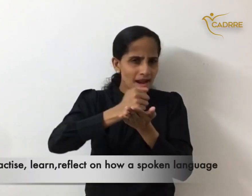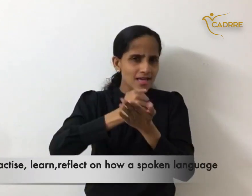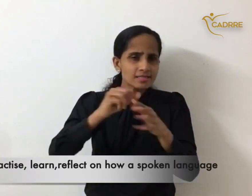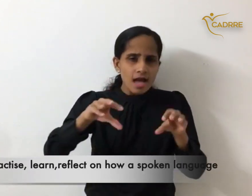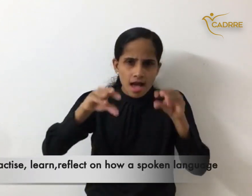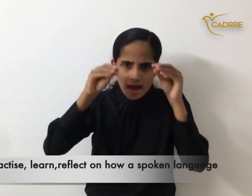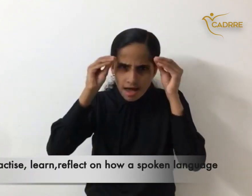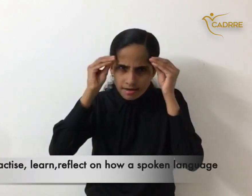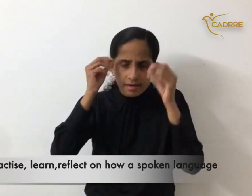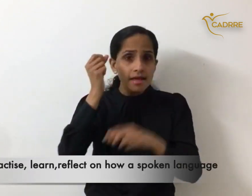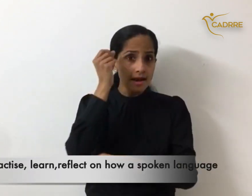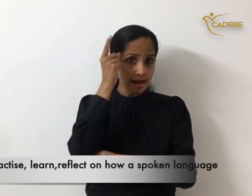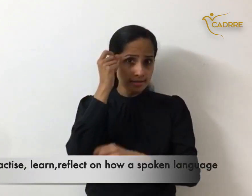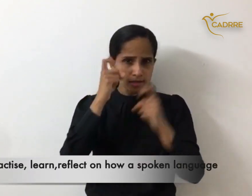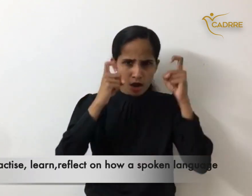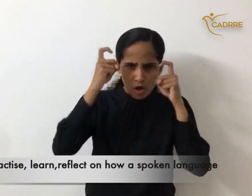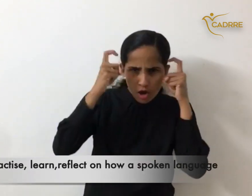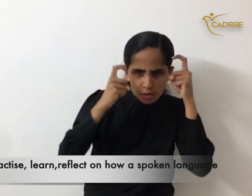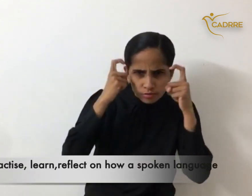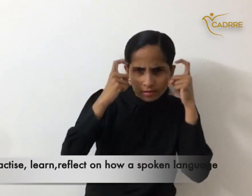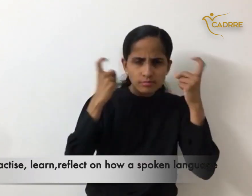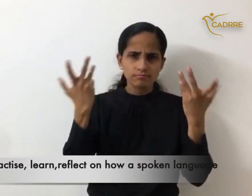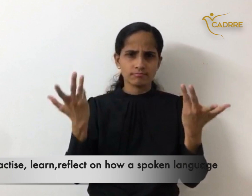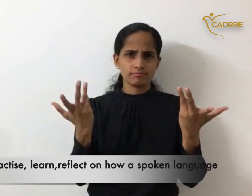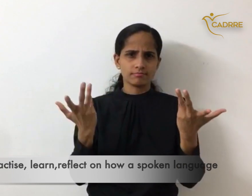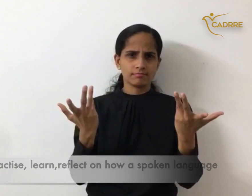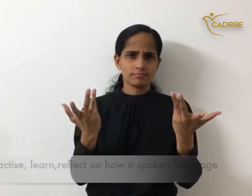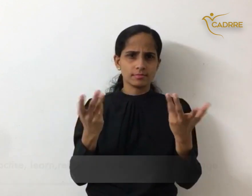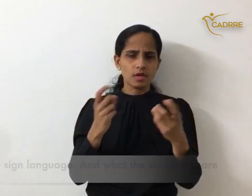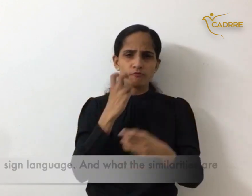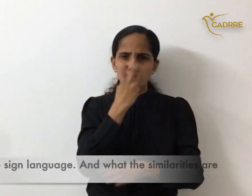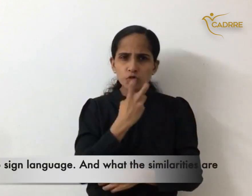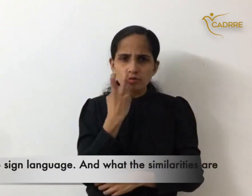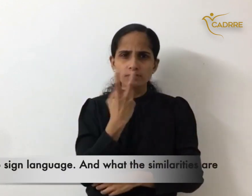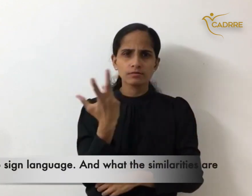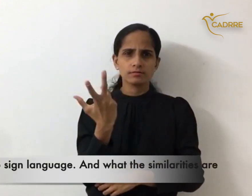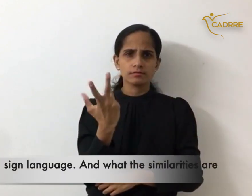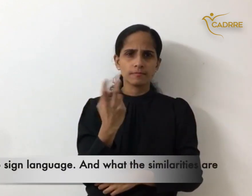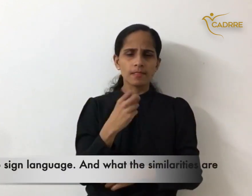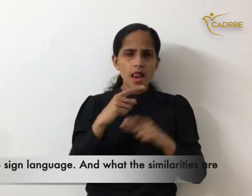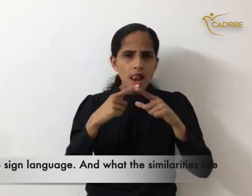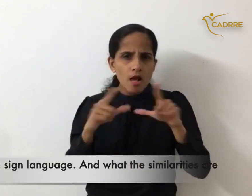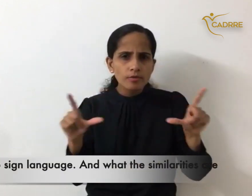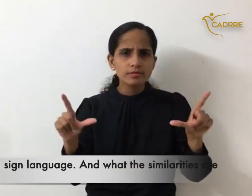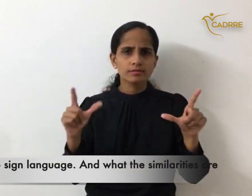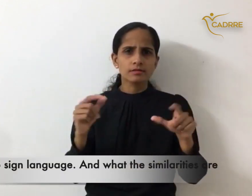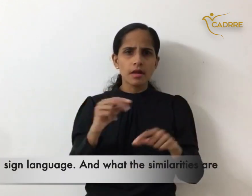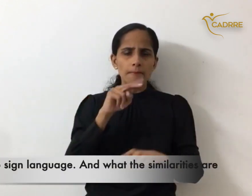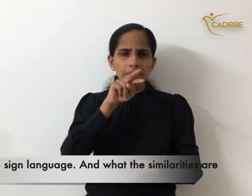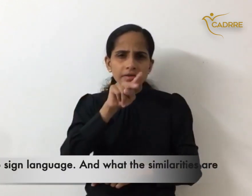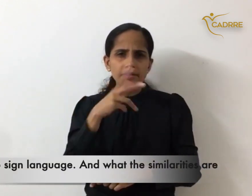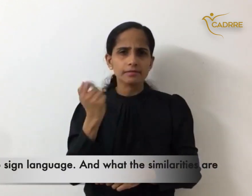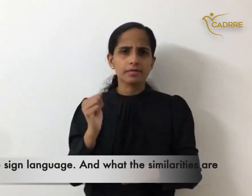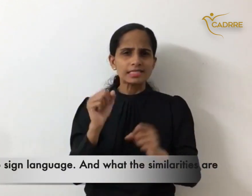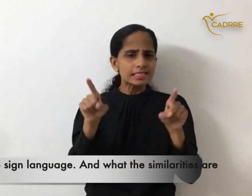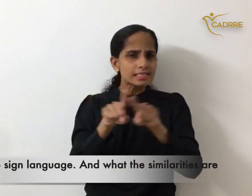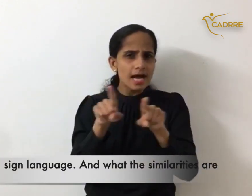time to practice, learn, reflect on how a spoken language is connected to sign